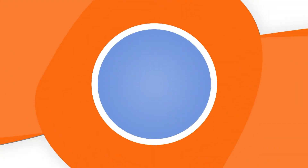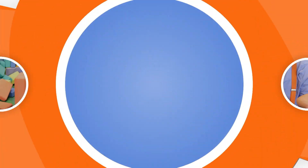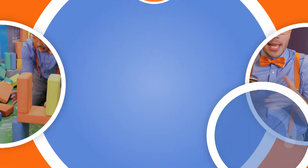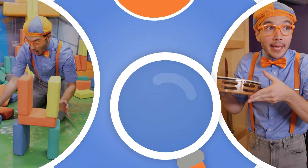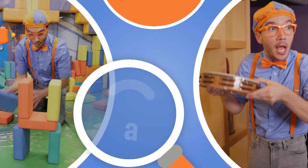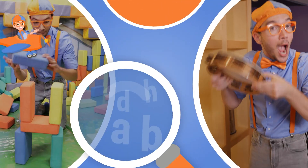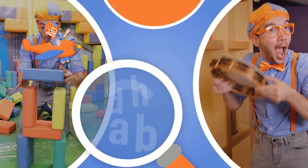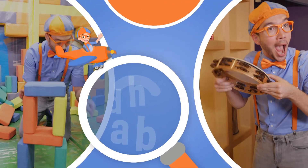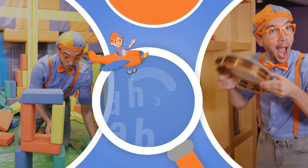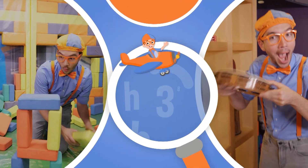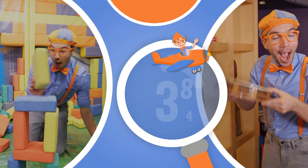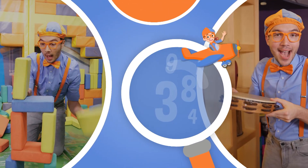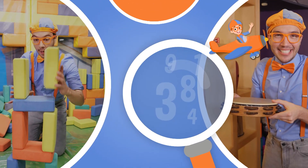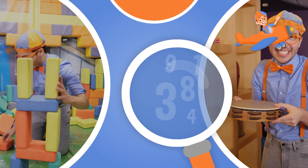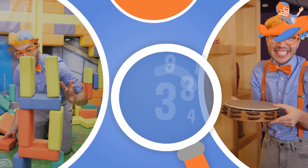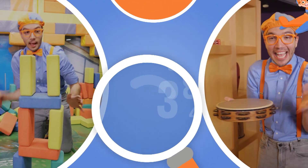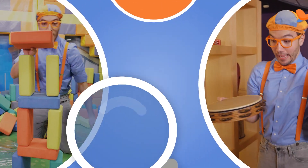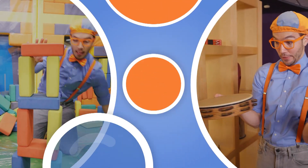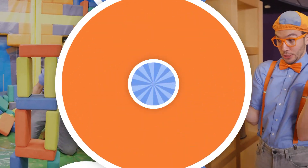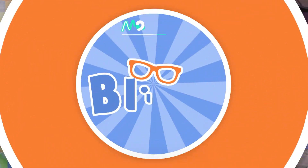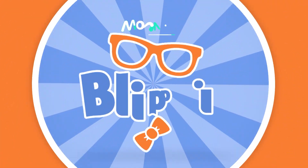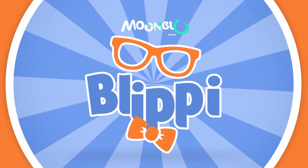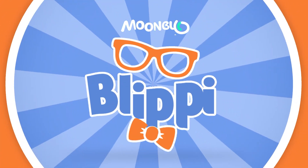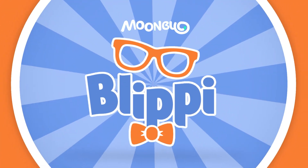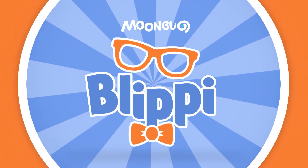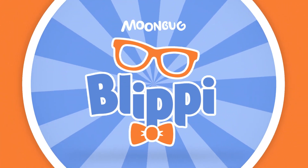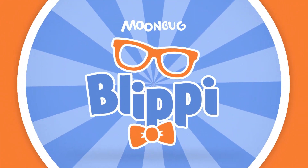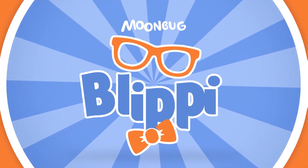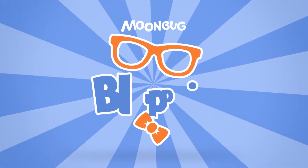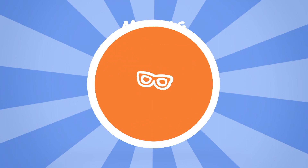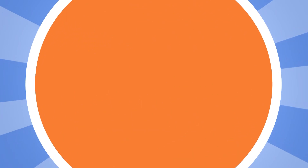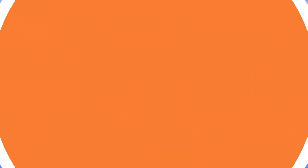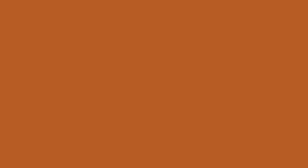So much to learn about, it'll make you want to shout, Flippi!